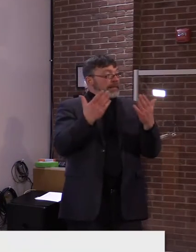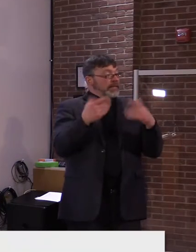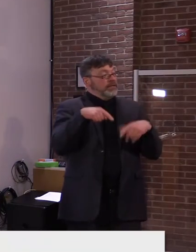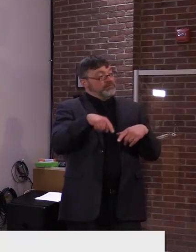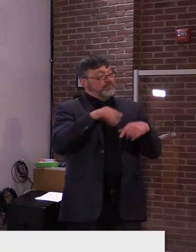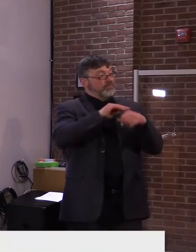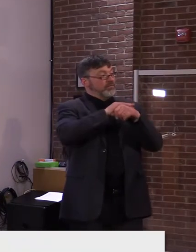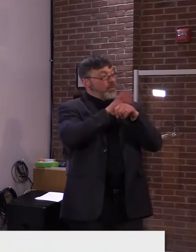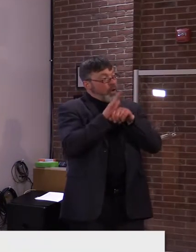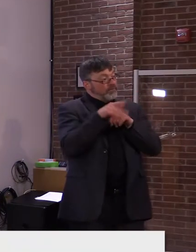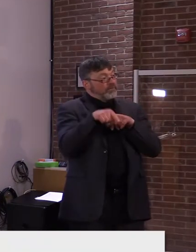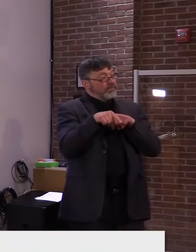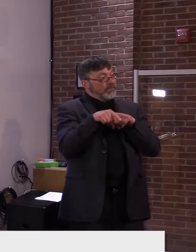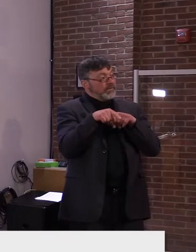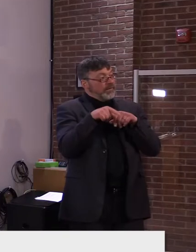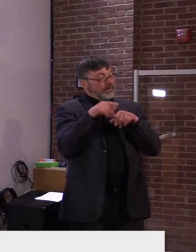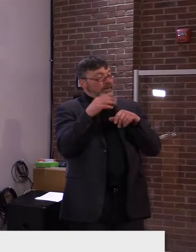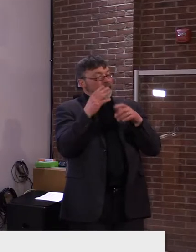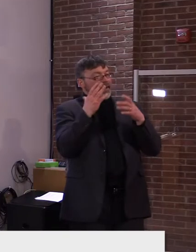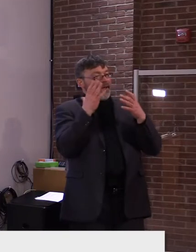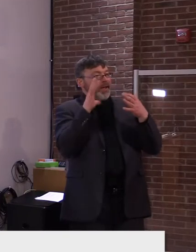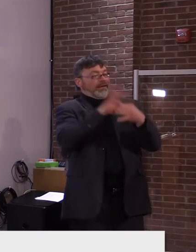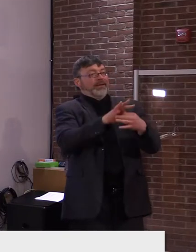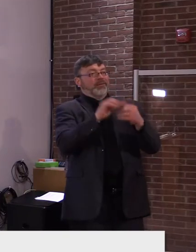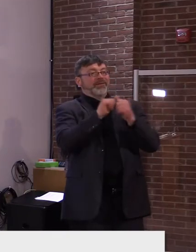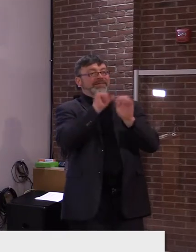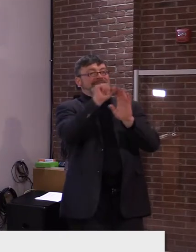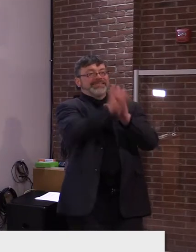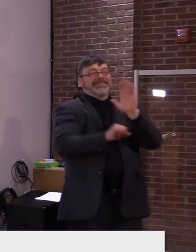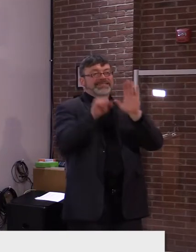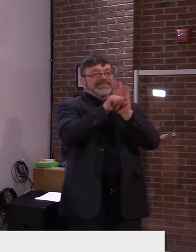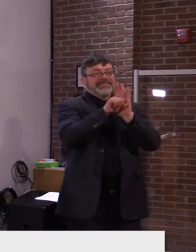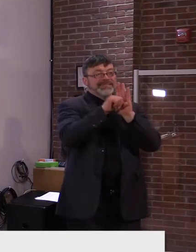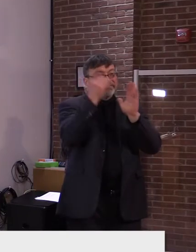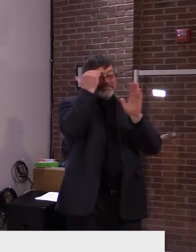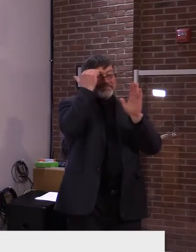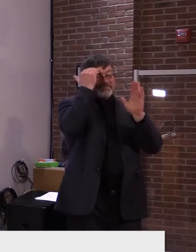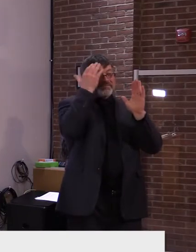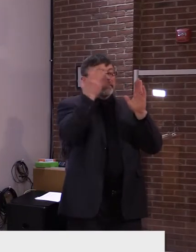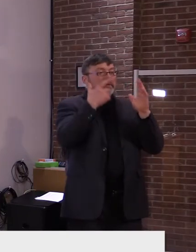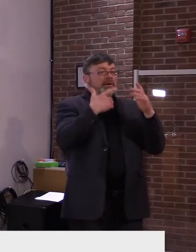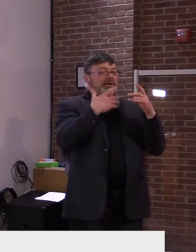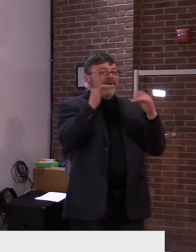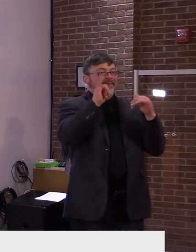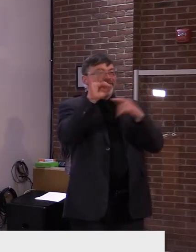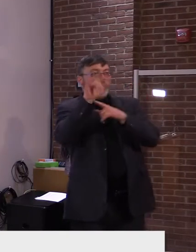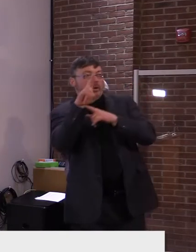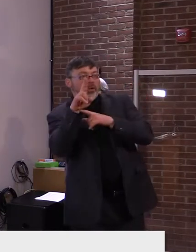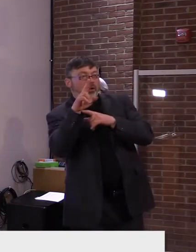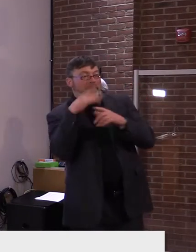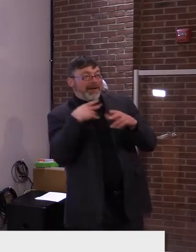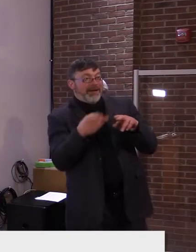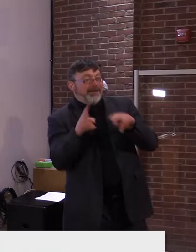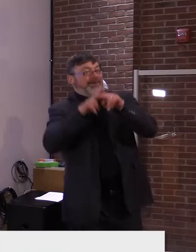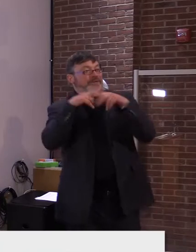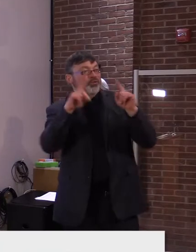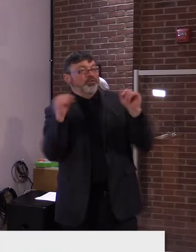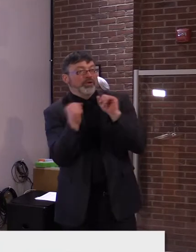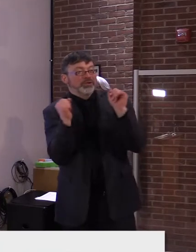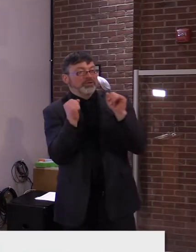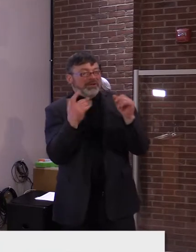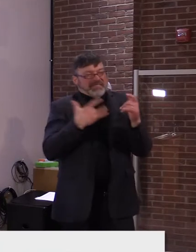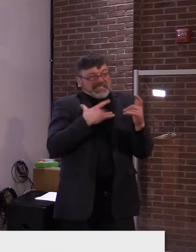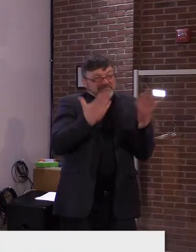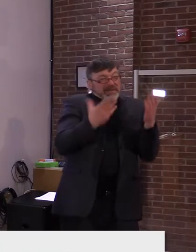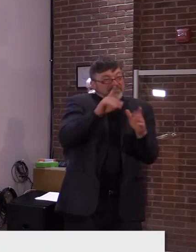the Northeast kind of had all of its action at one point in time and then got better, while all of a sudden the South and the West were